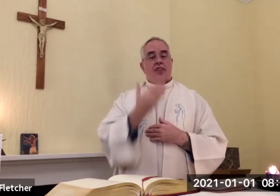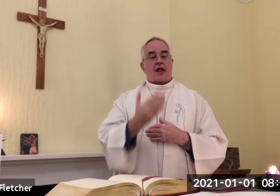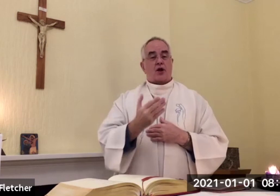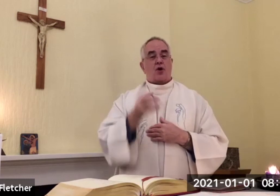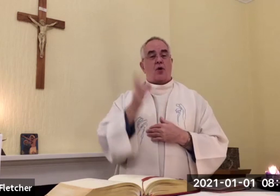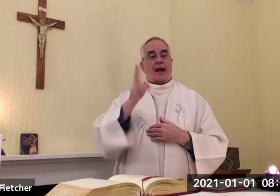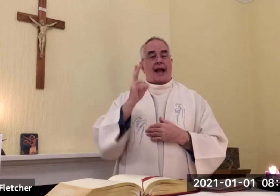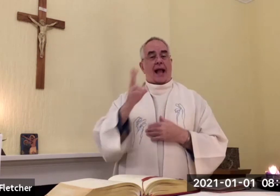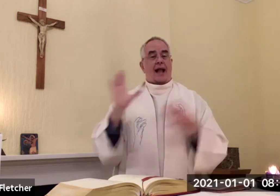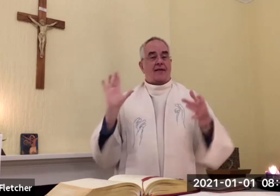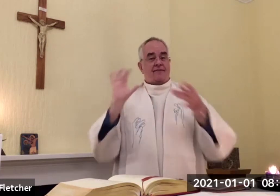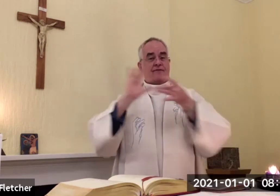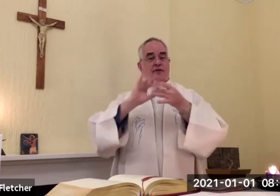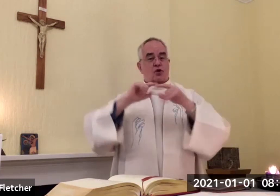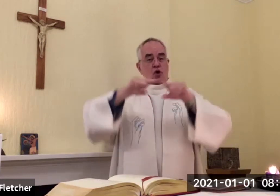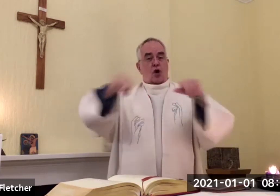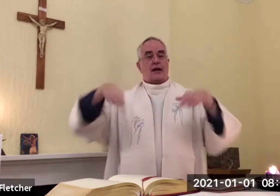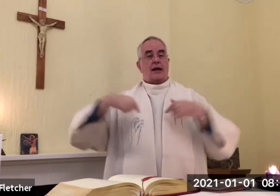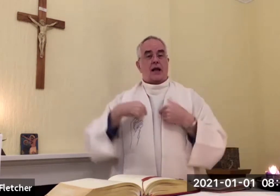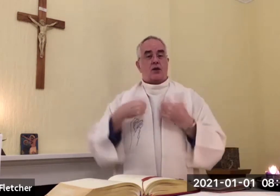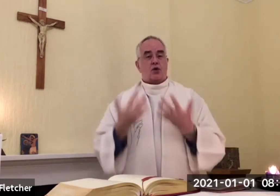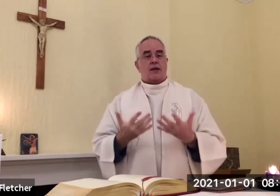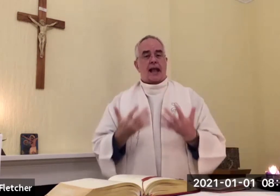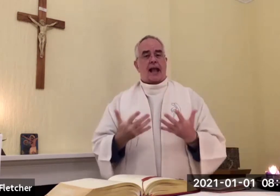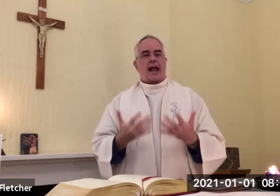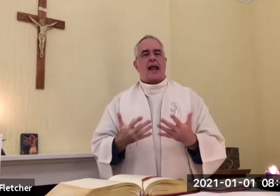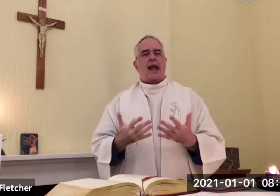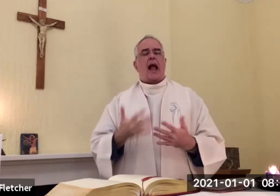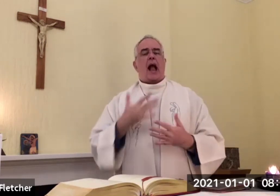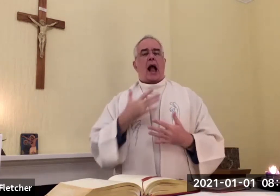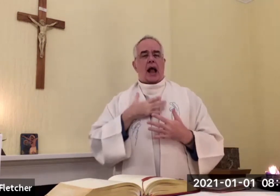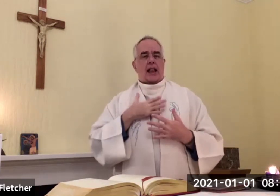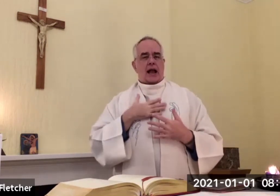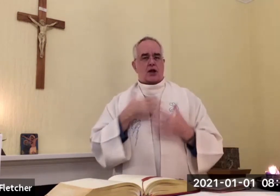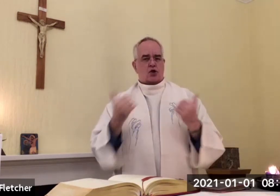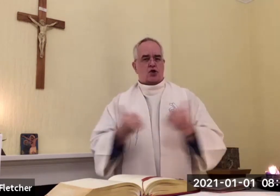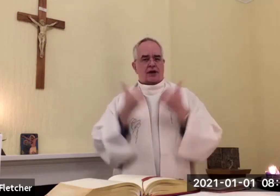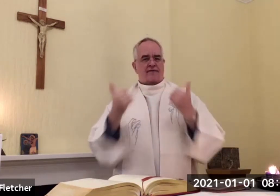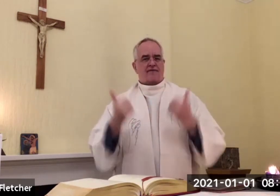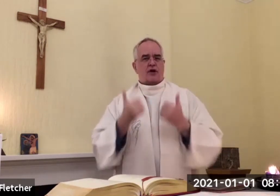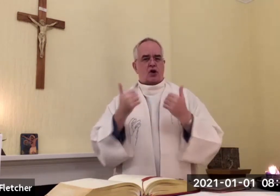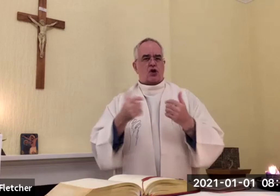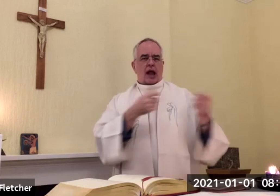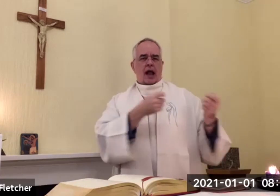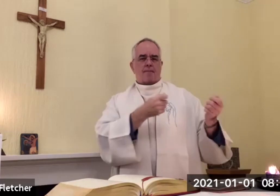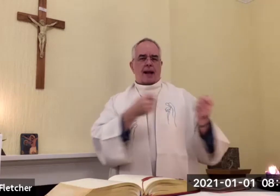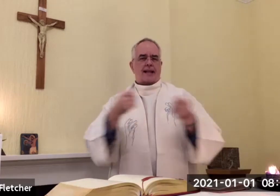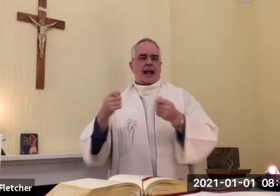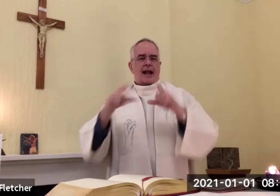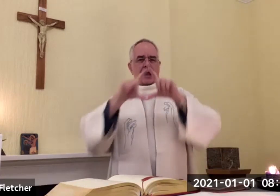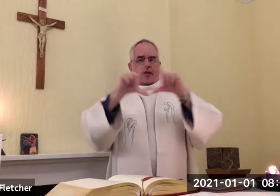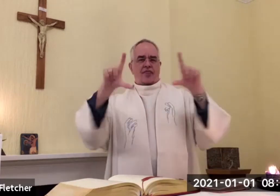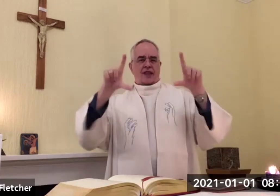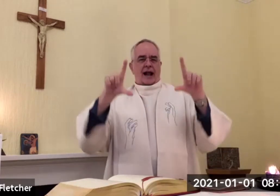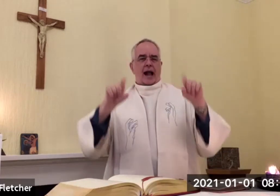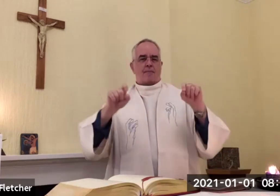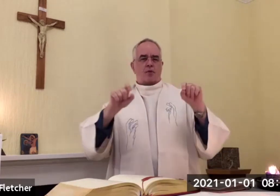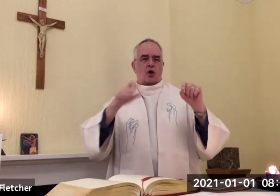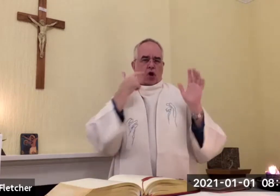Thank you again for joining us today. I'd like to just finish by taking the camera